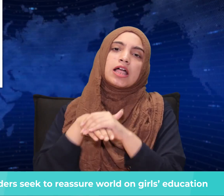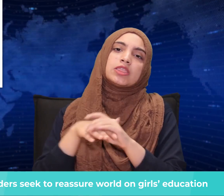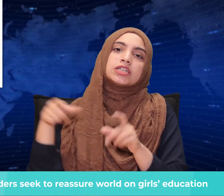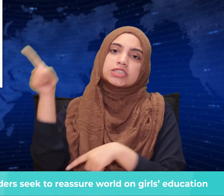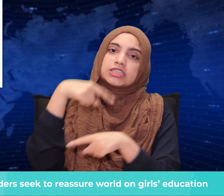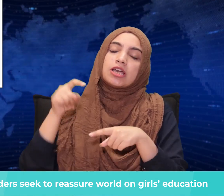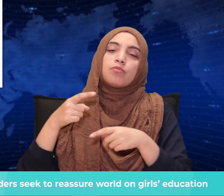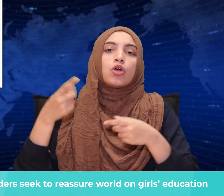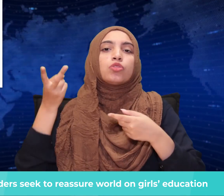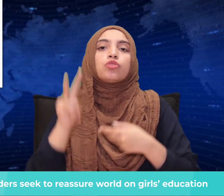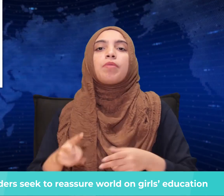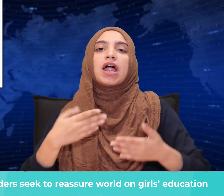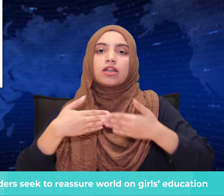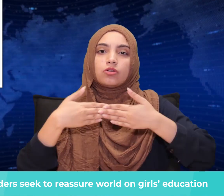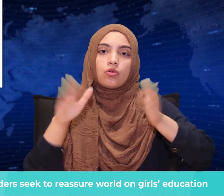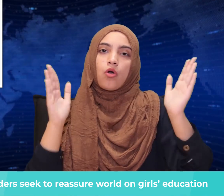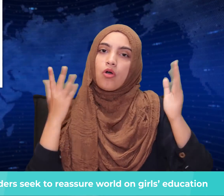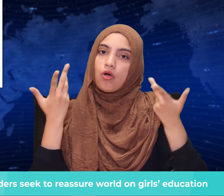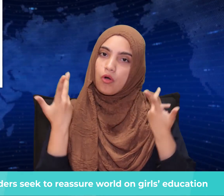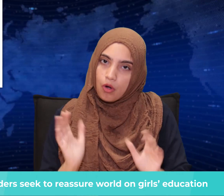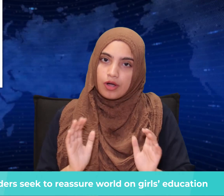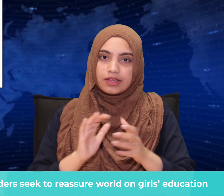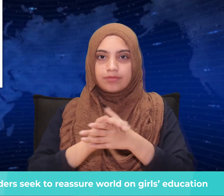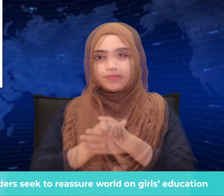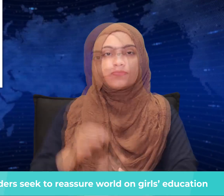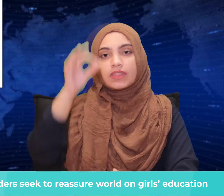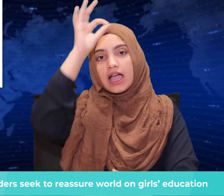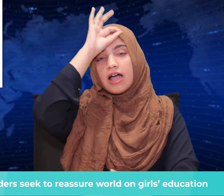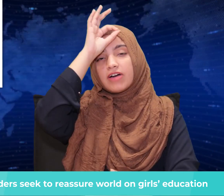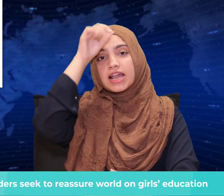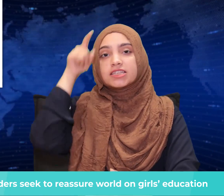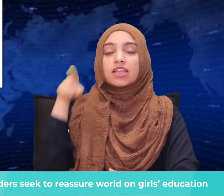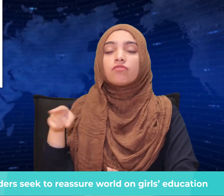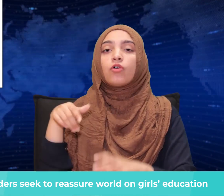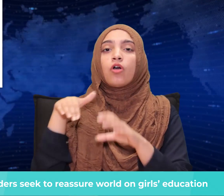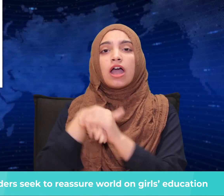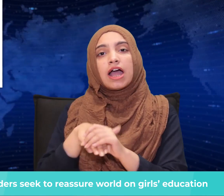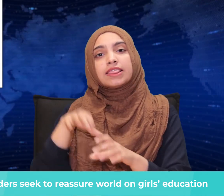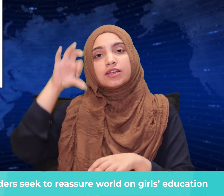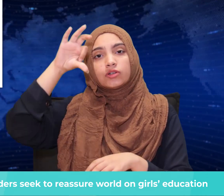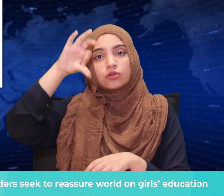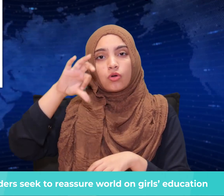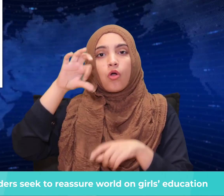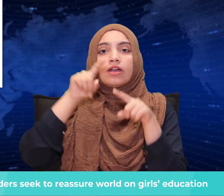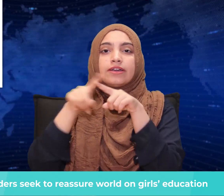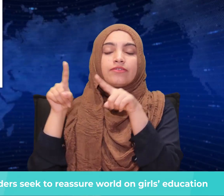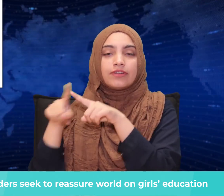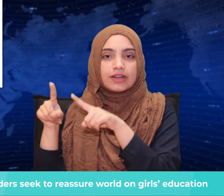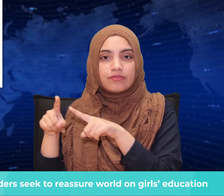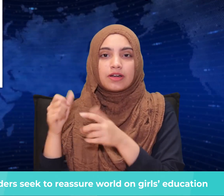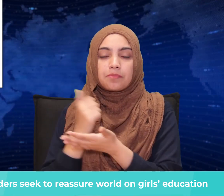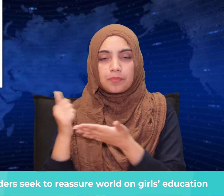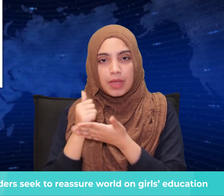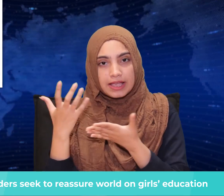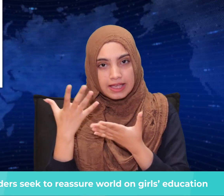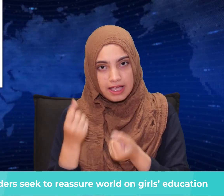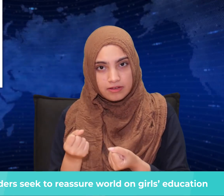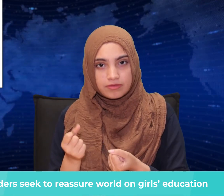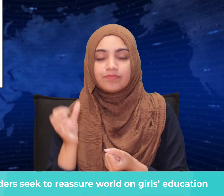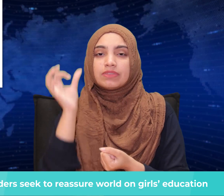United Bank have reopened in a few cities. Afghanistan has 9 banks, 6 commercial and